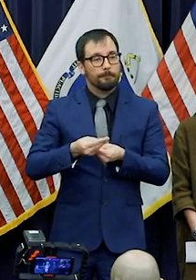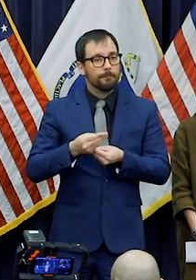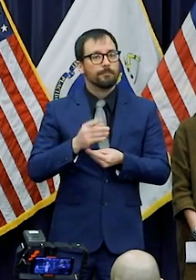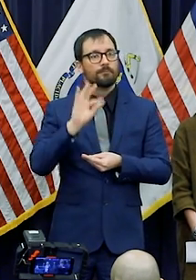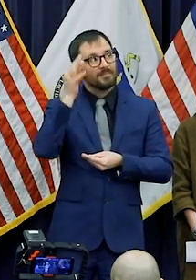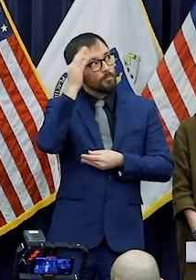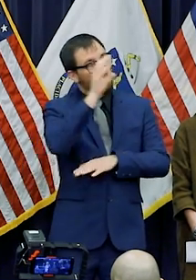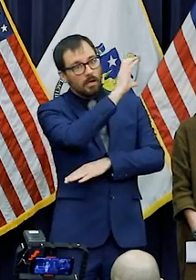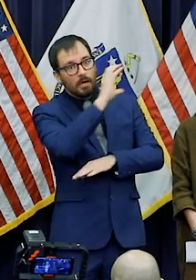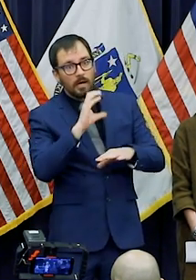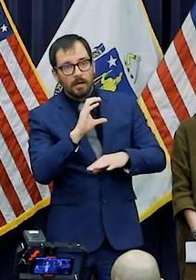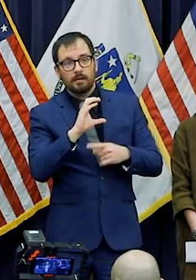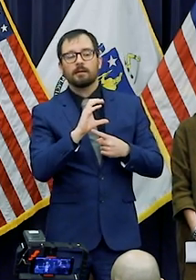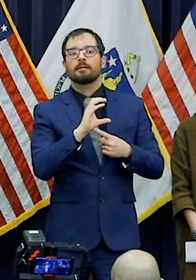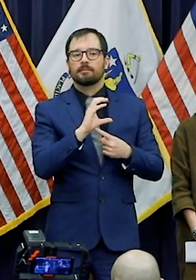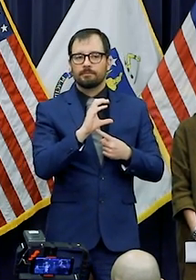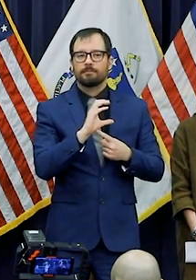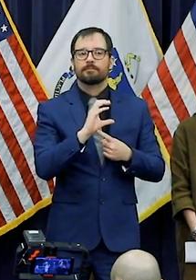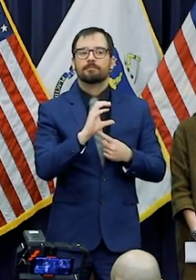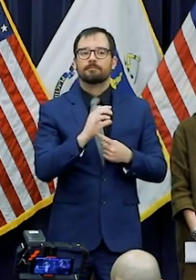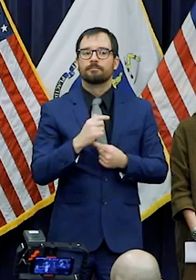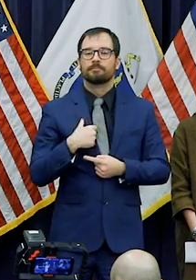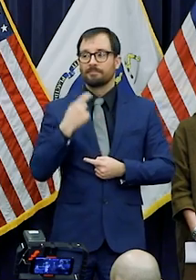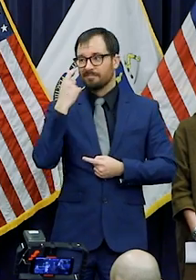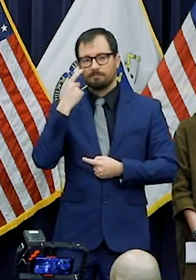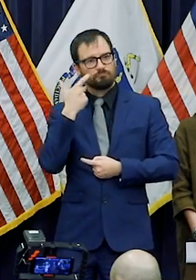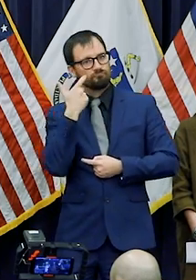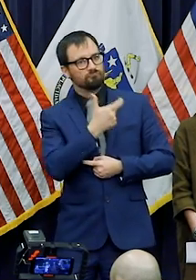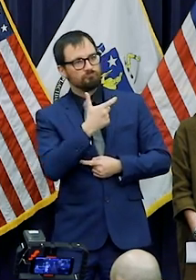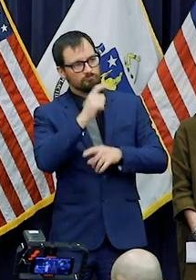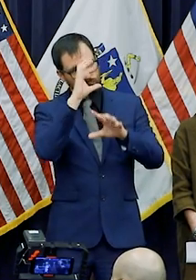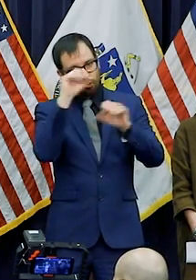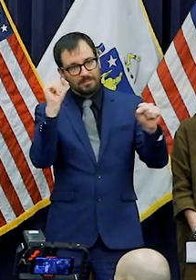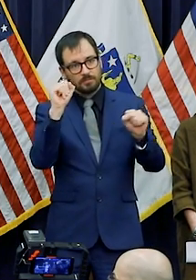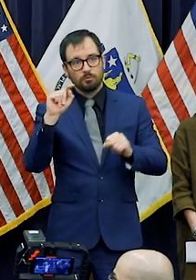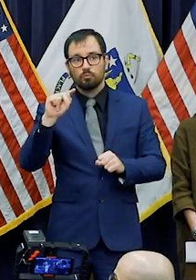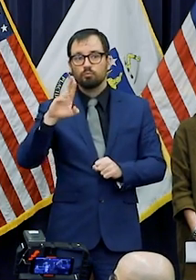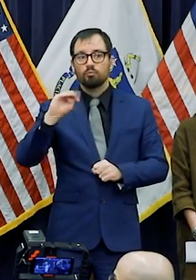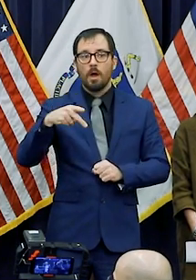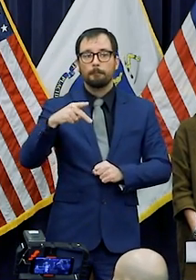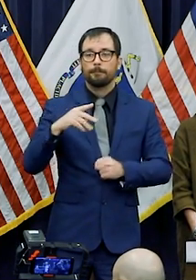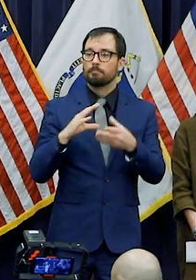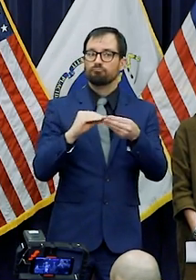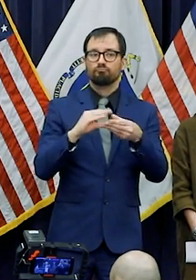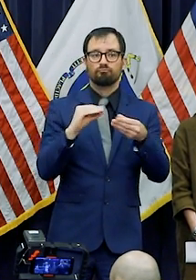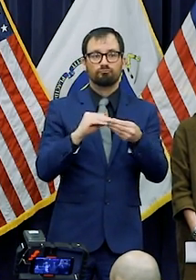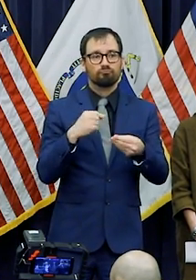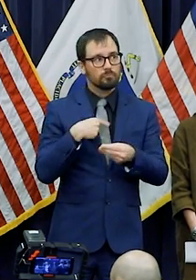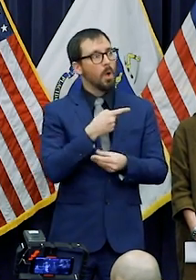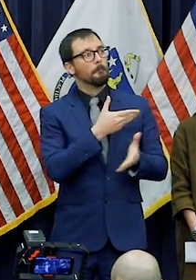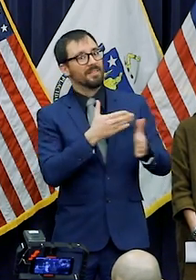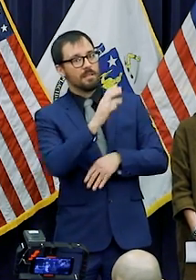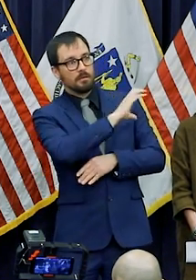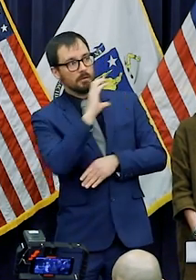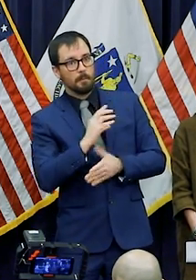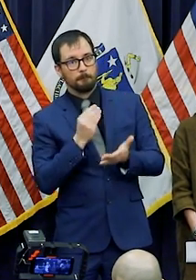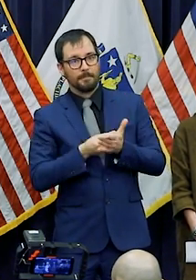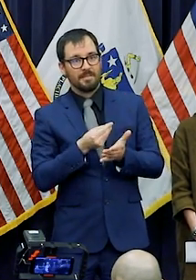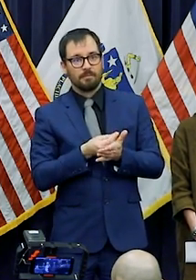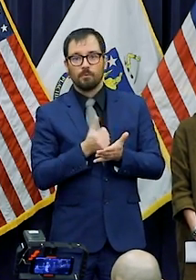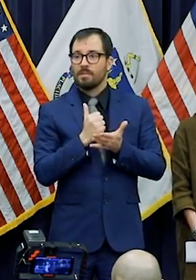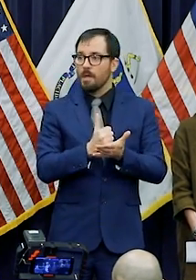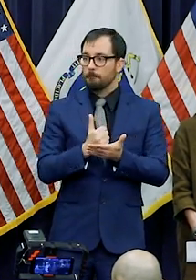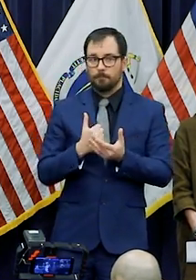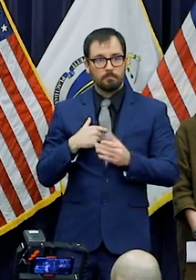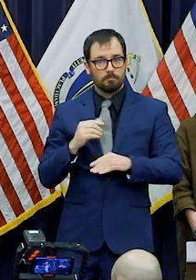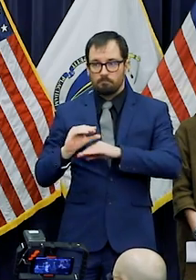feds talking earlier today about a major recovery package. Last Thursday, MEMA took the first step in the process of securing